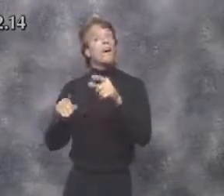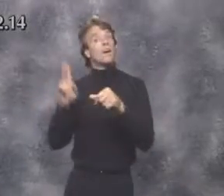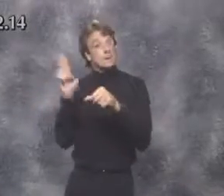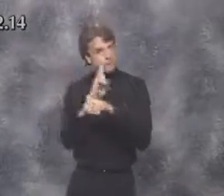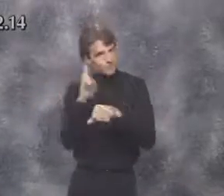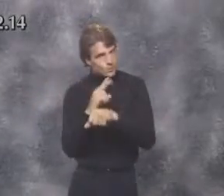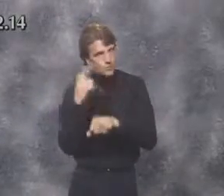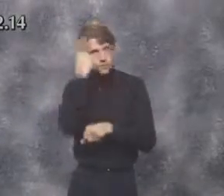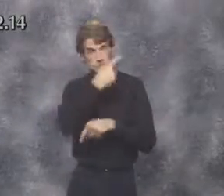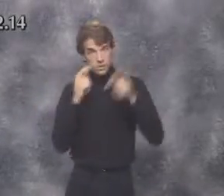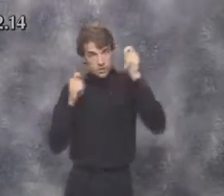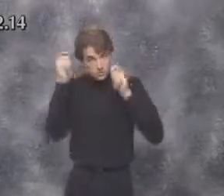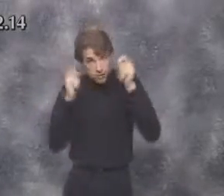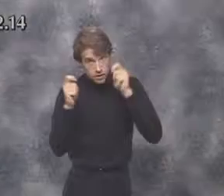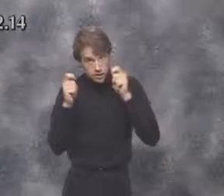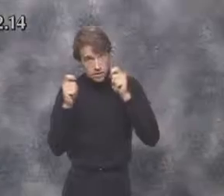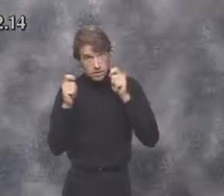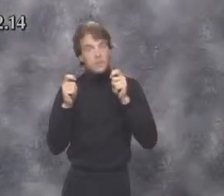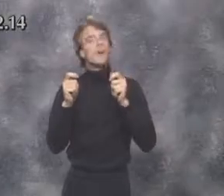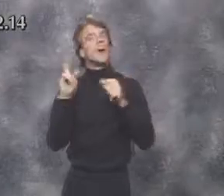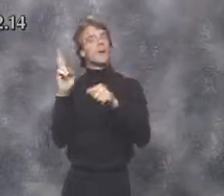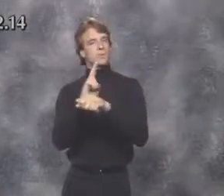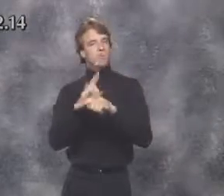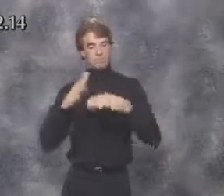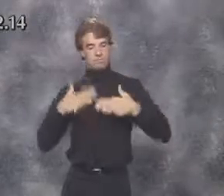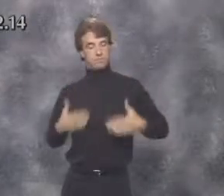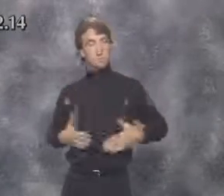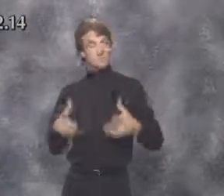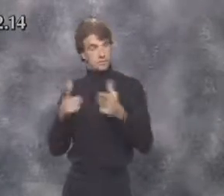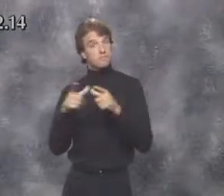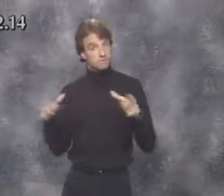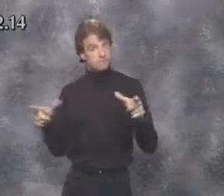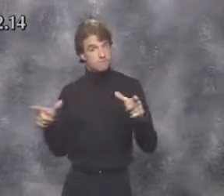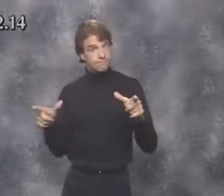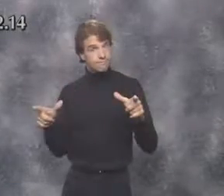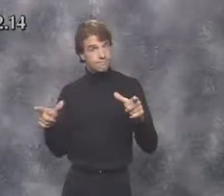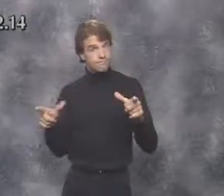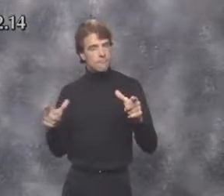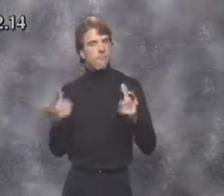sign. You use your facial expressions and you use your body language.